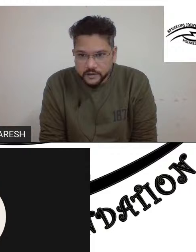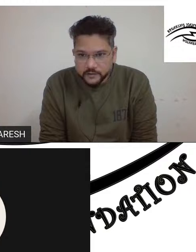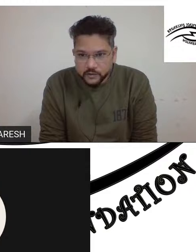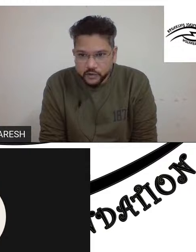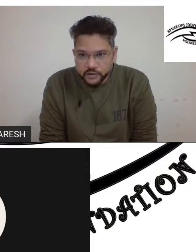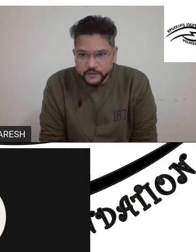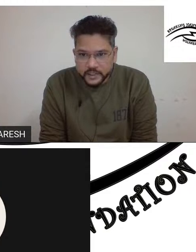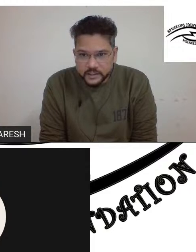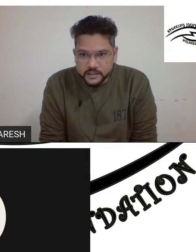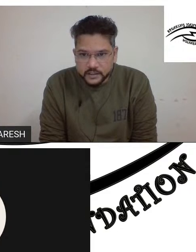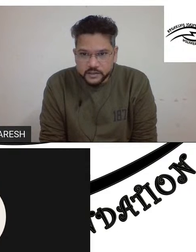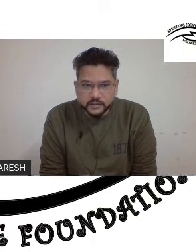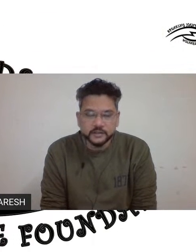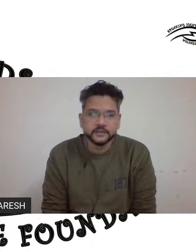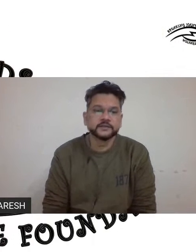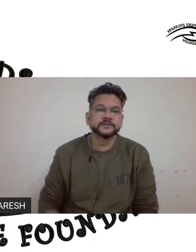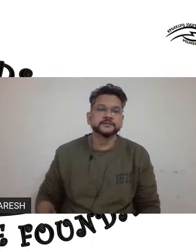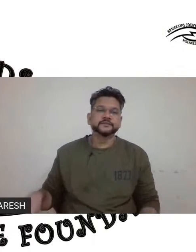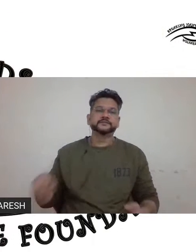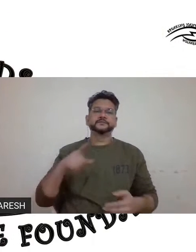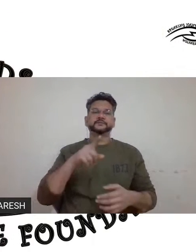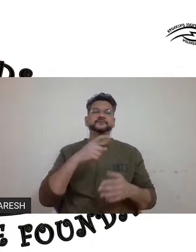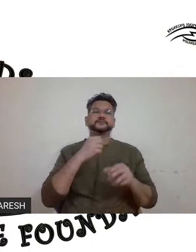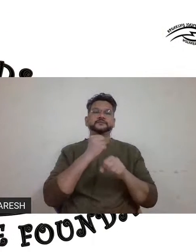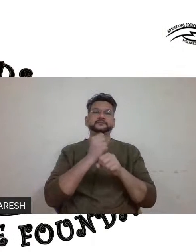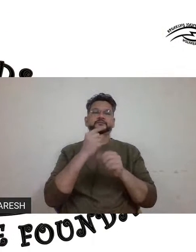we are here for vote of thanks, actually.